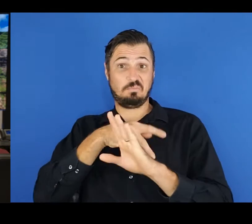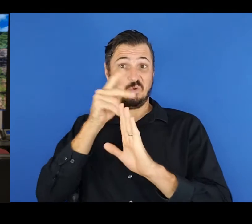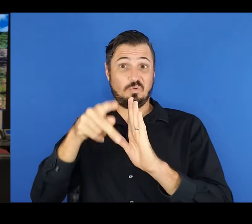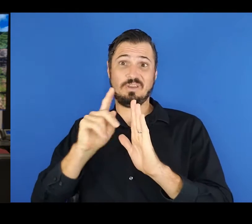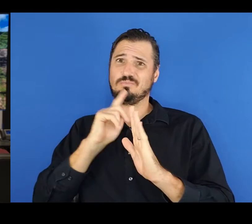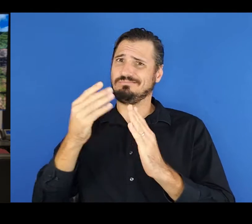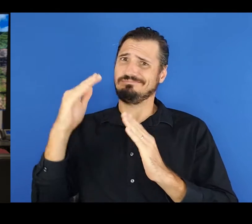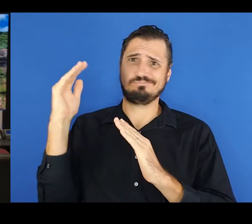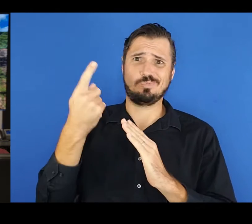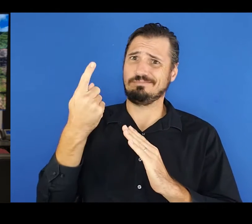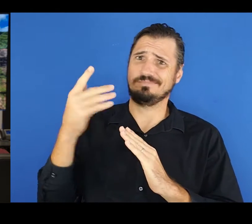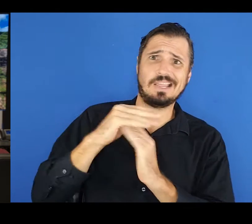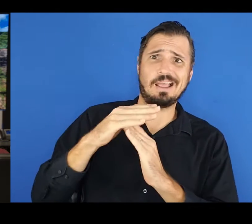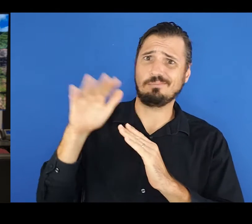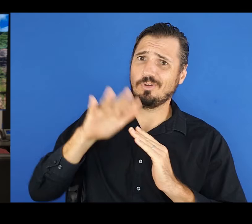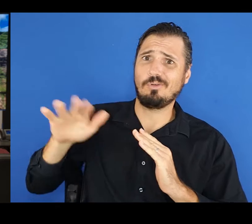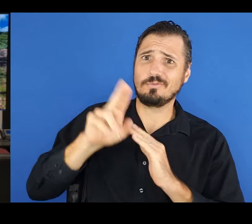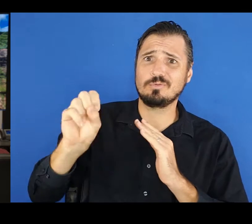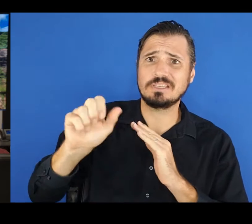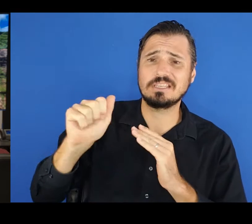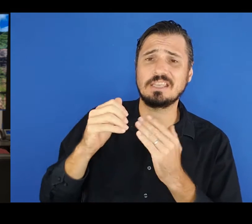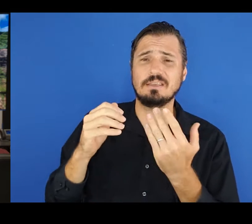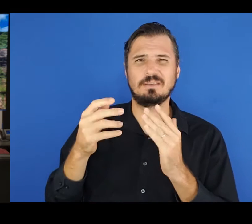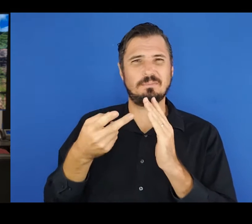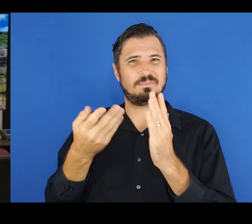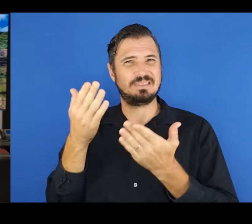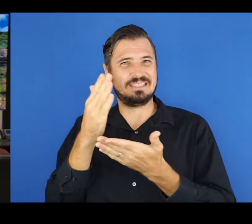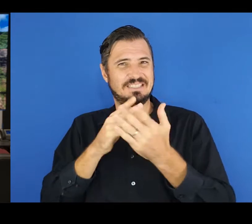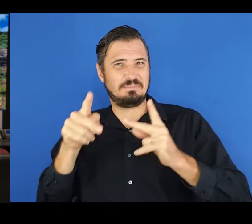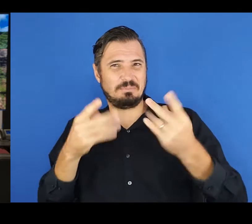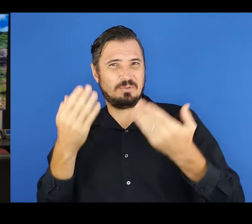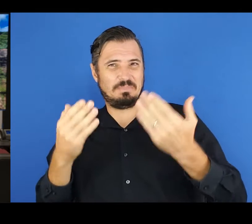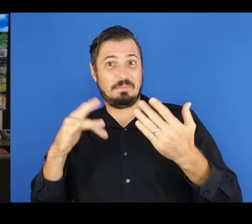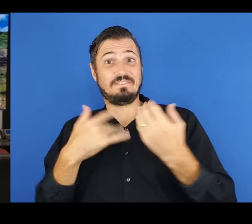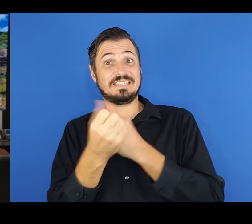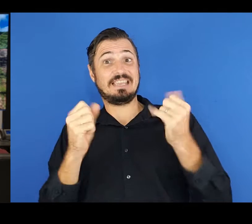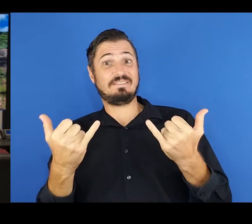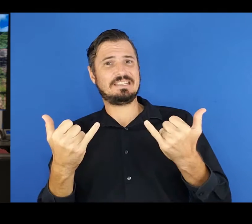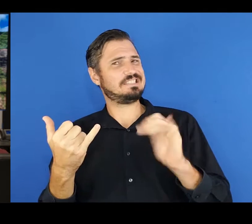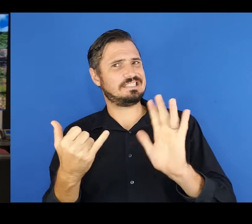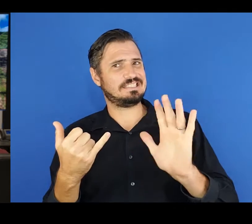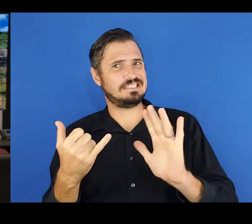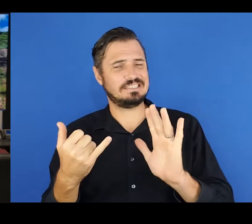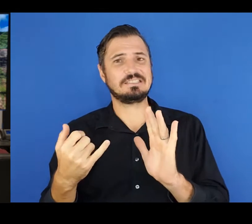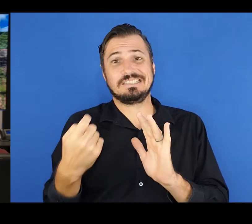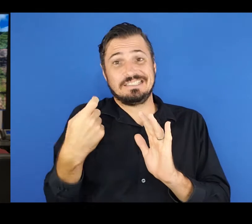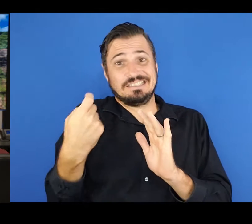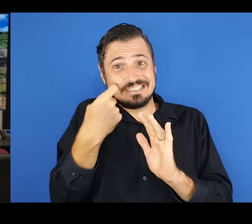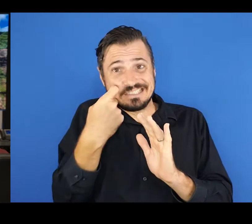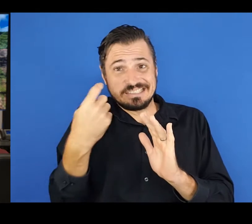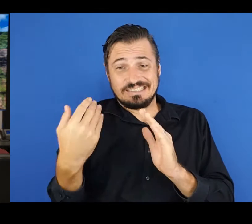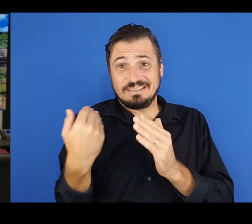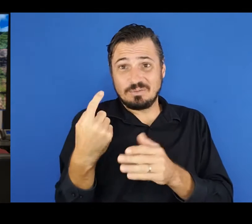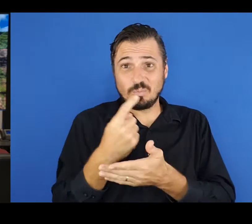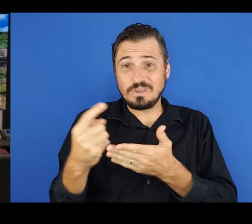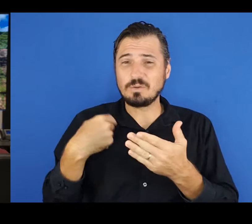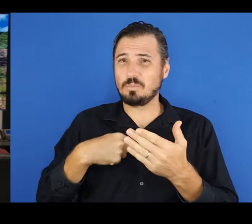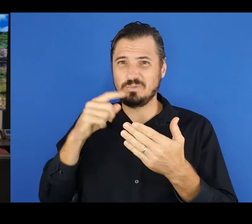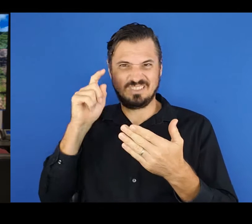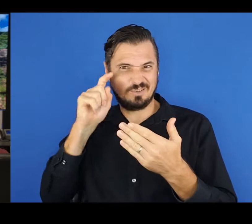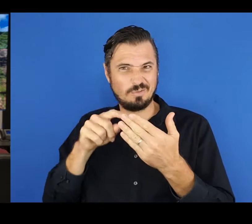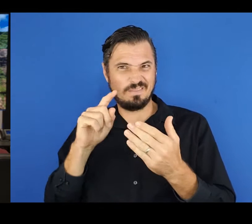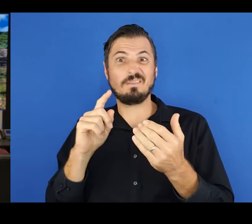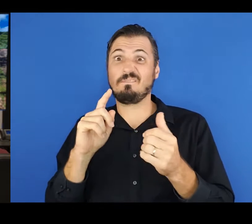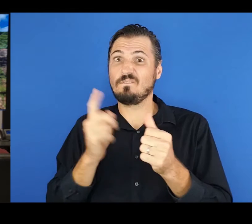United States, but that may have given some people a false sense of security. During the past week, we have seen the first cases of community transmission